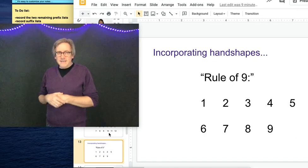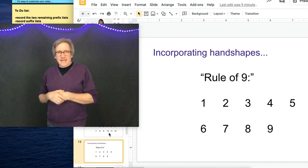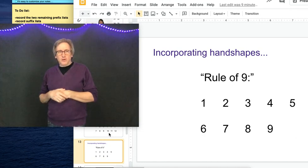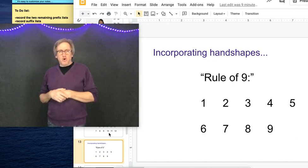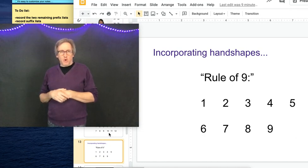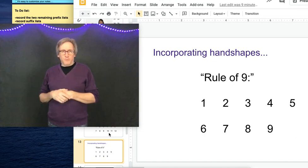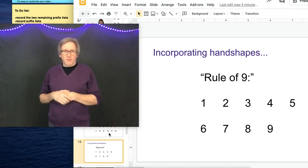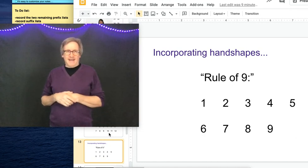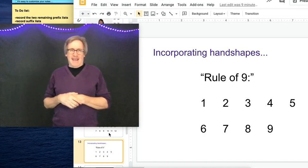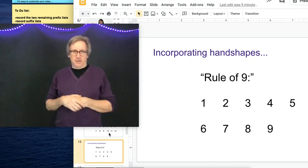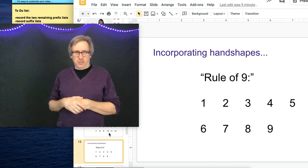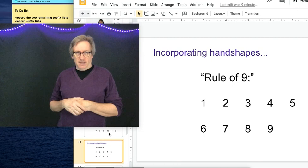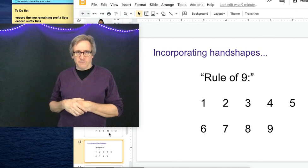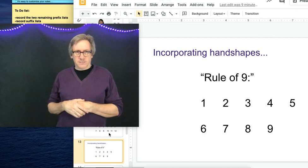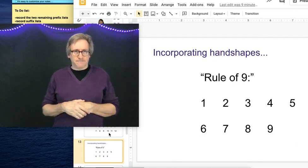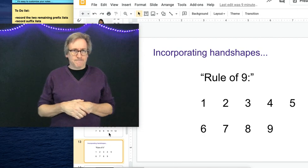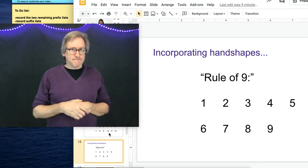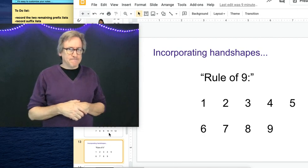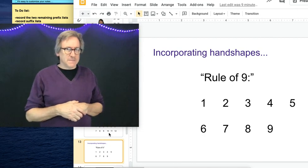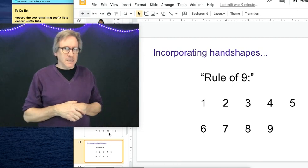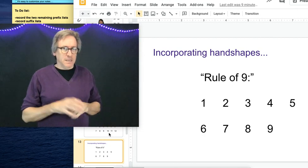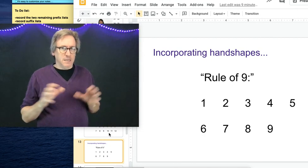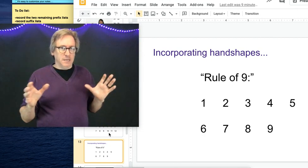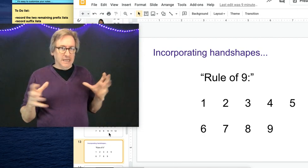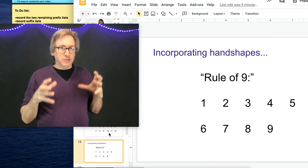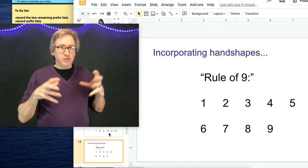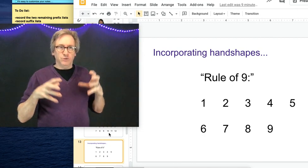We can incorporate hand shapes